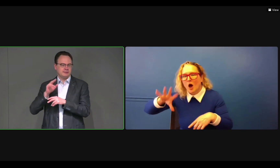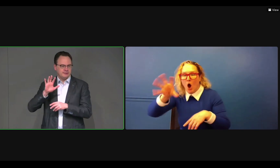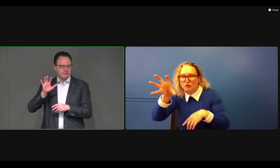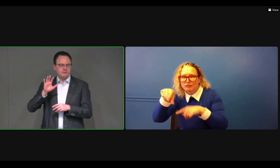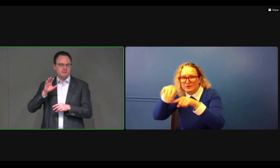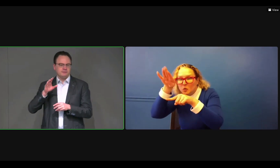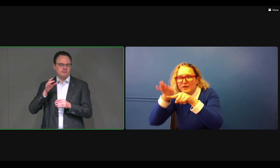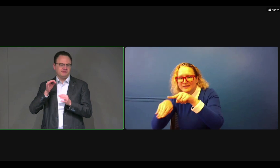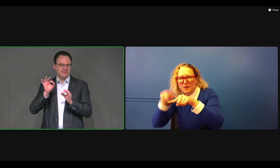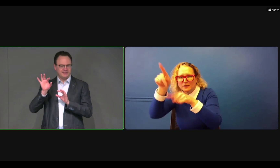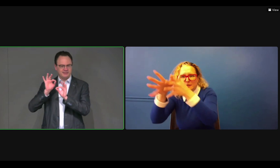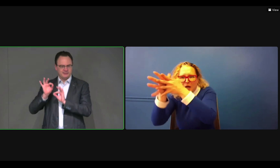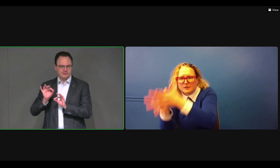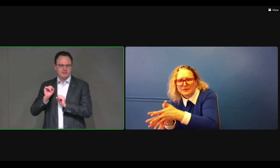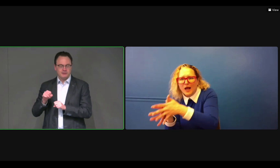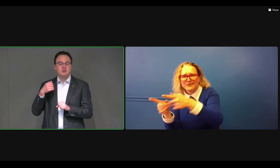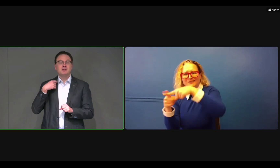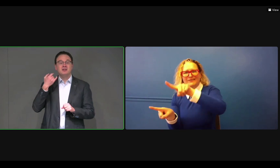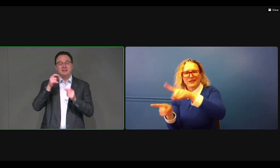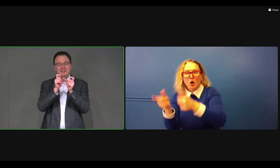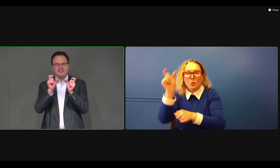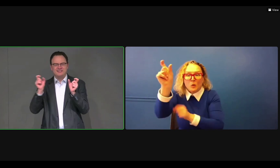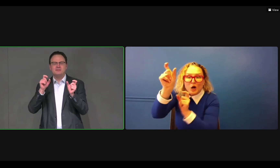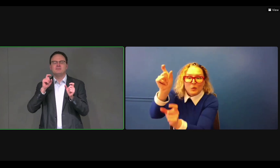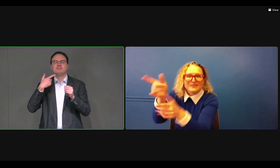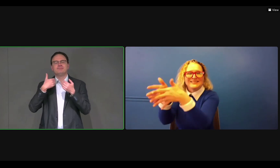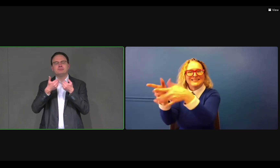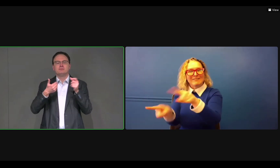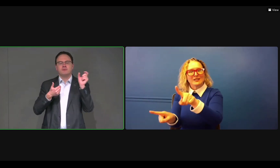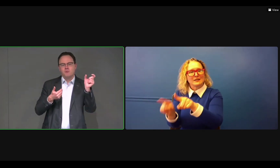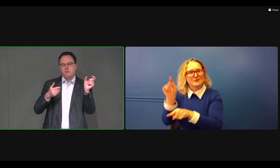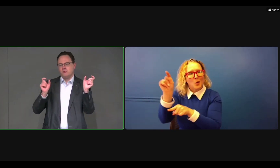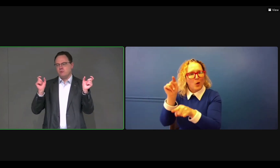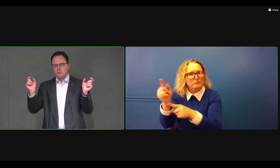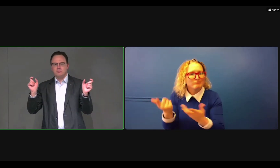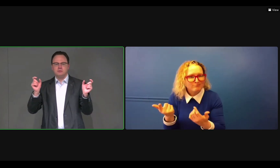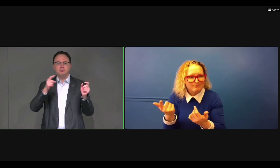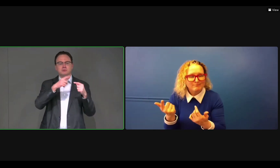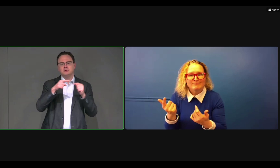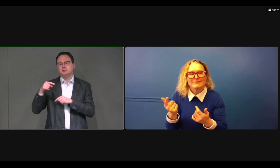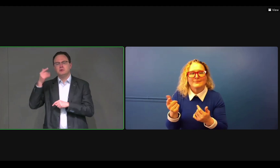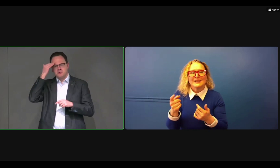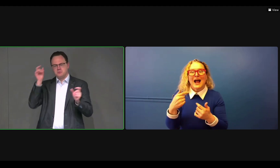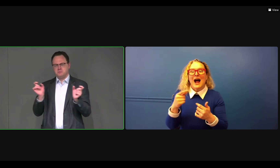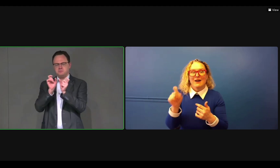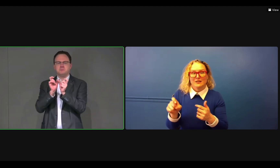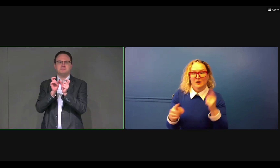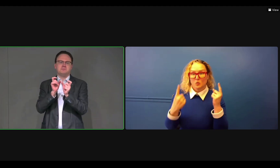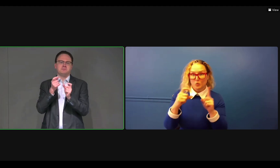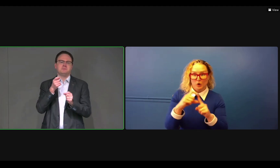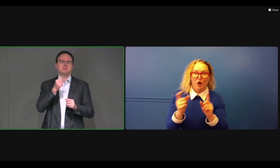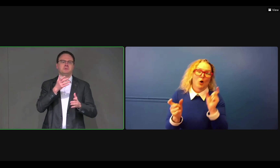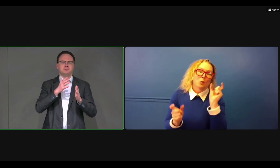often used. We also chose different signs from different parts or regions of the country to make sure we were equitable in that sense. And we